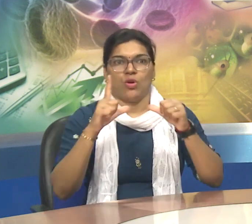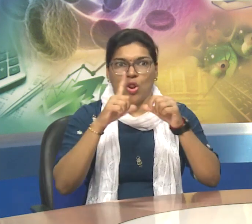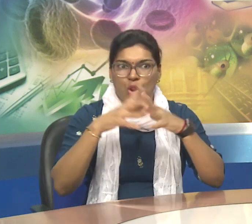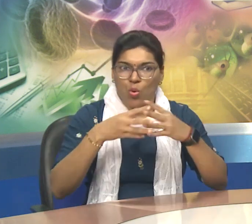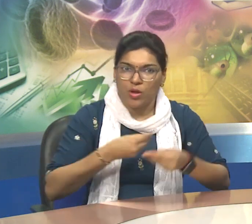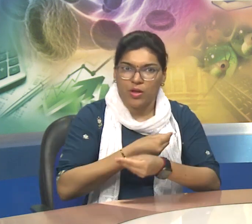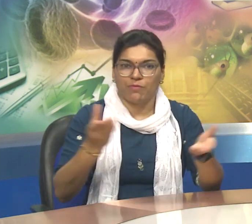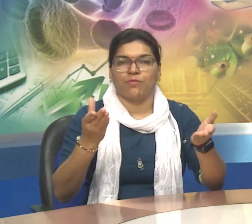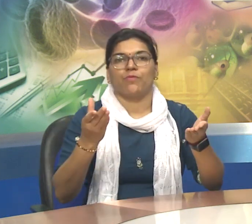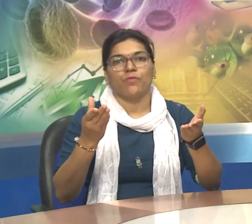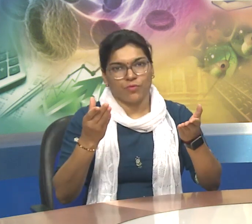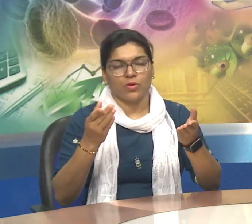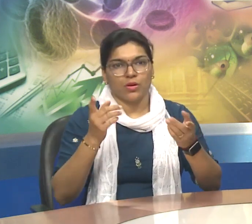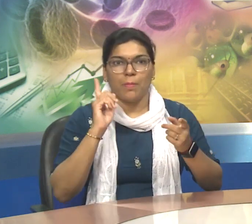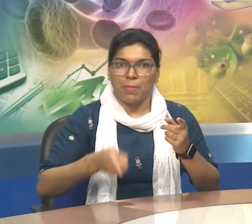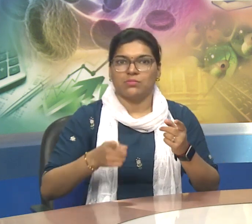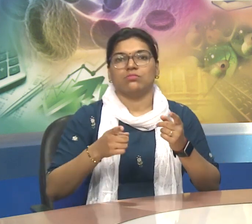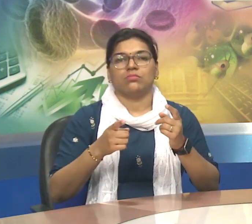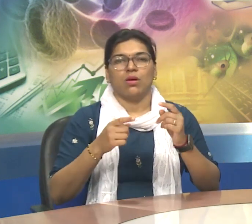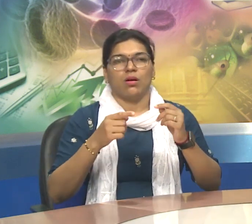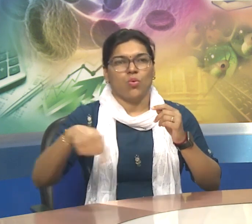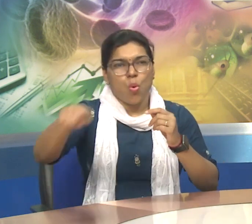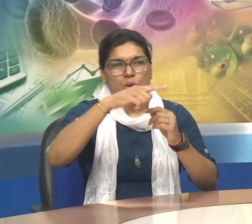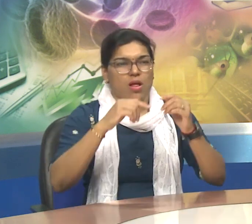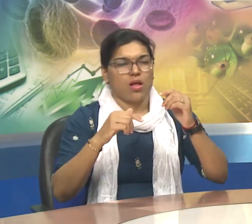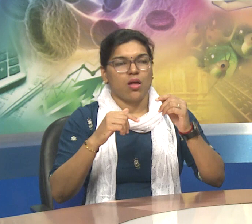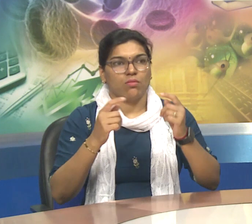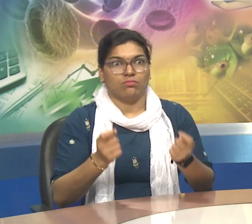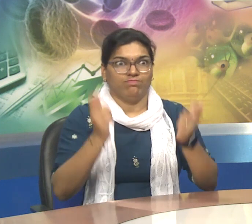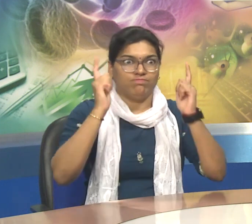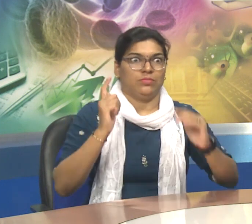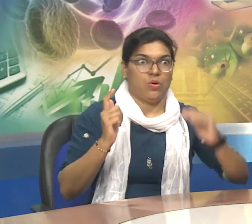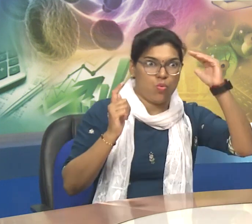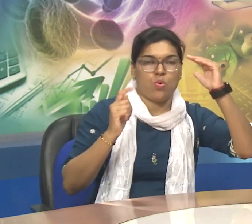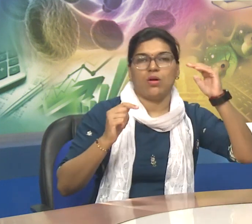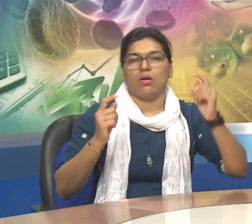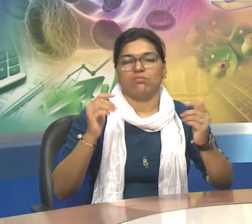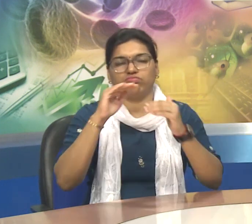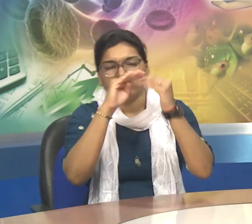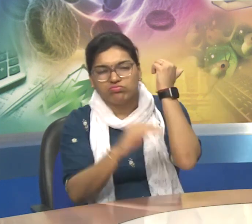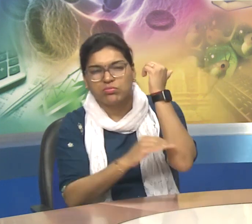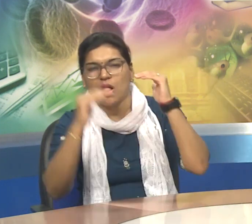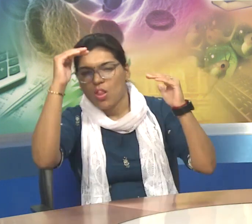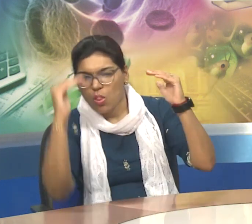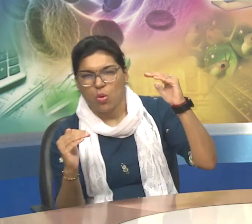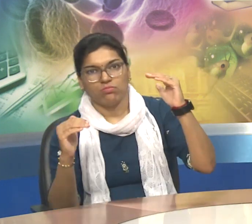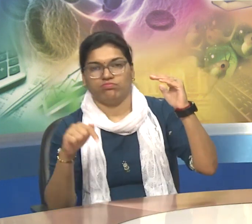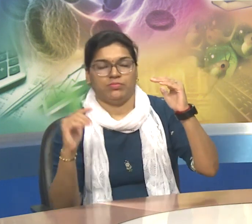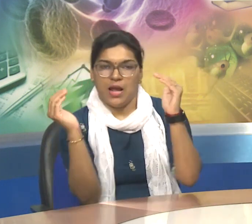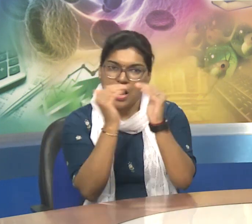For example, government law given to all the people, few rich people and few